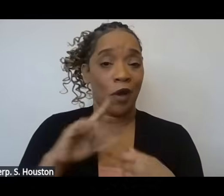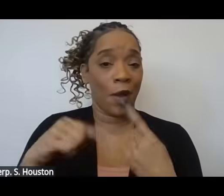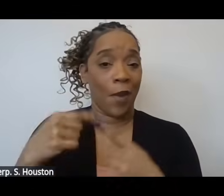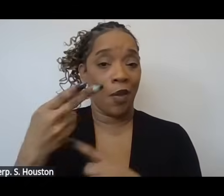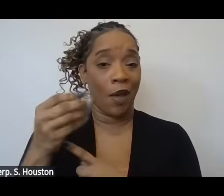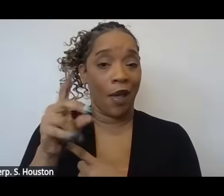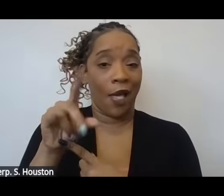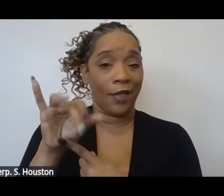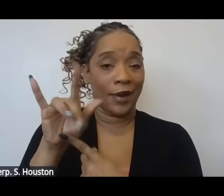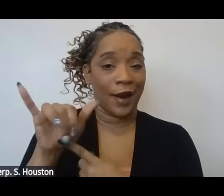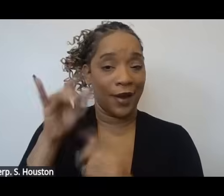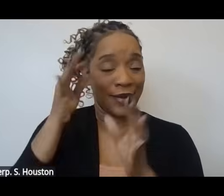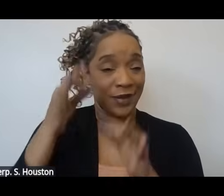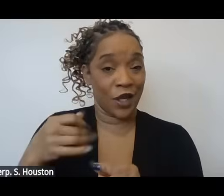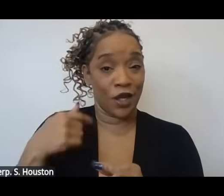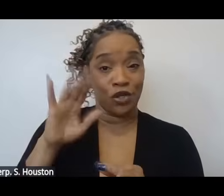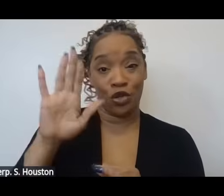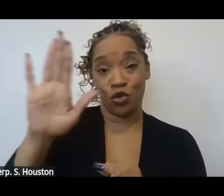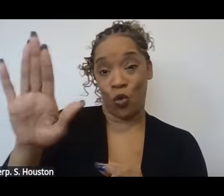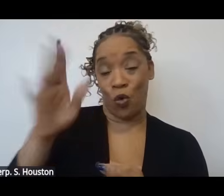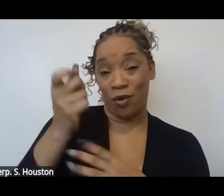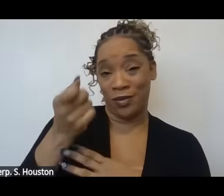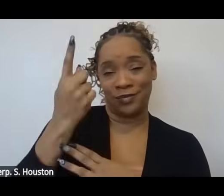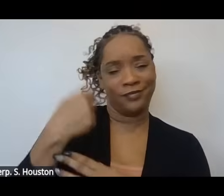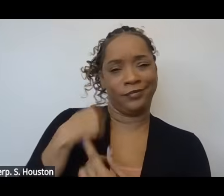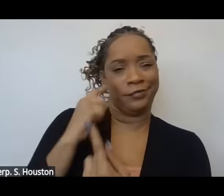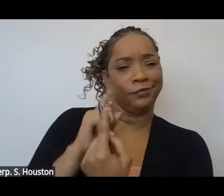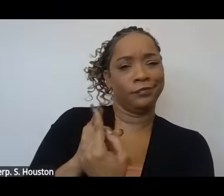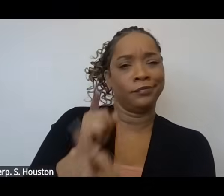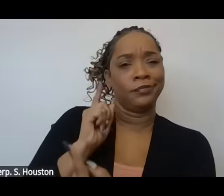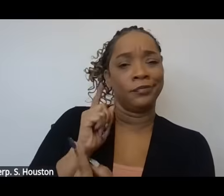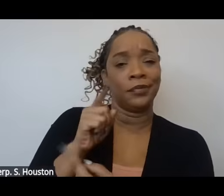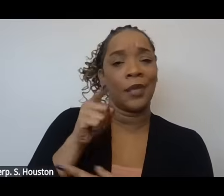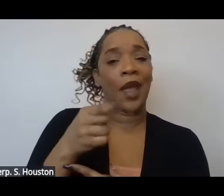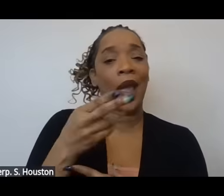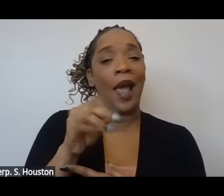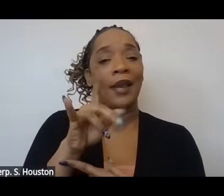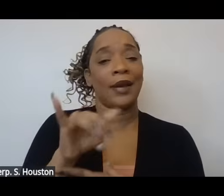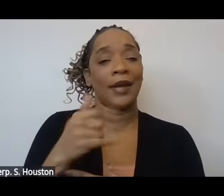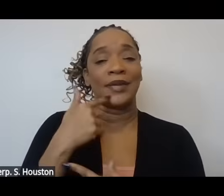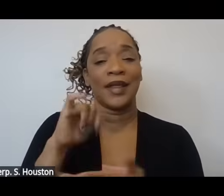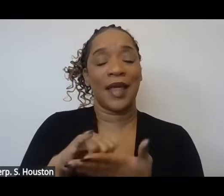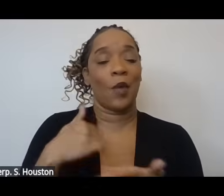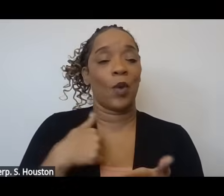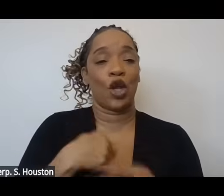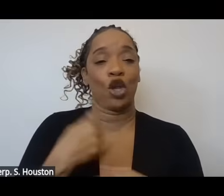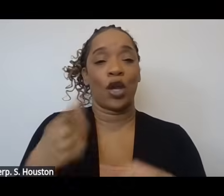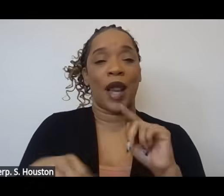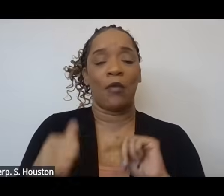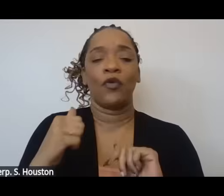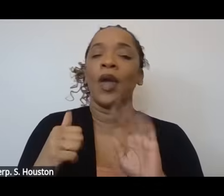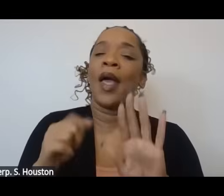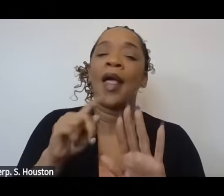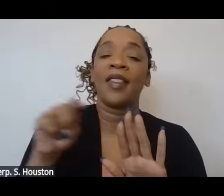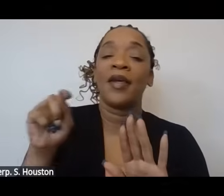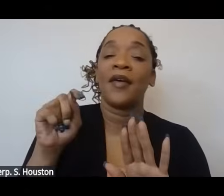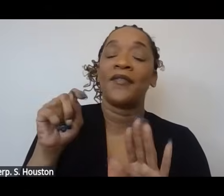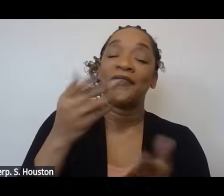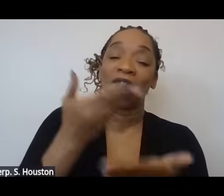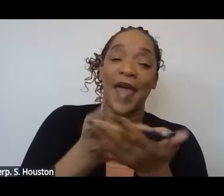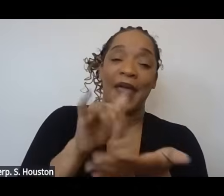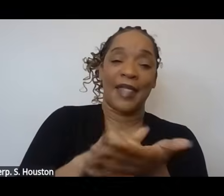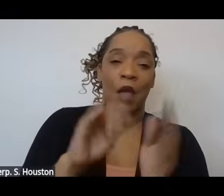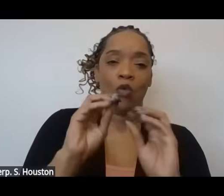interpretation. Holiday said that we could not refuse to, that the fact that we didn't have a procedure